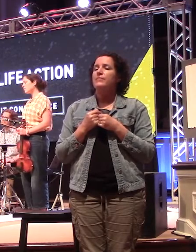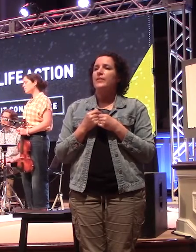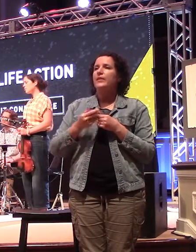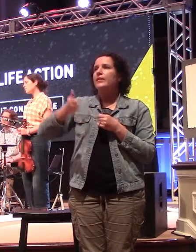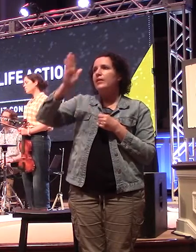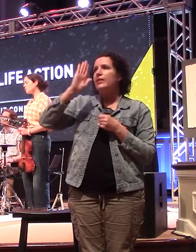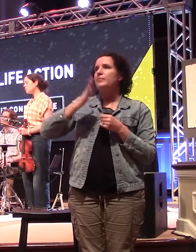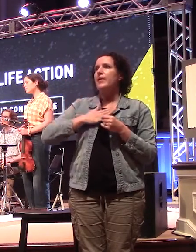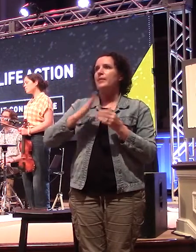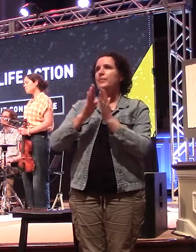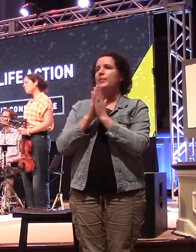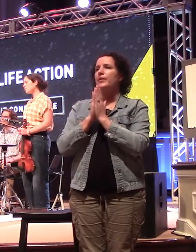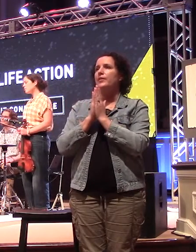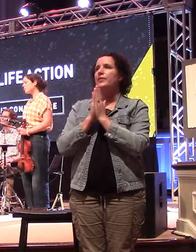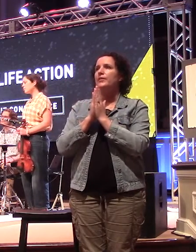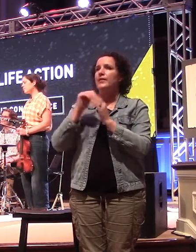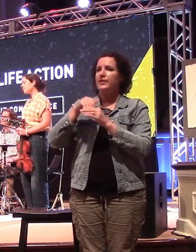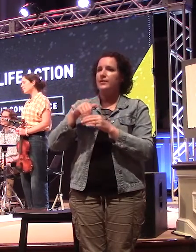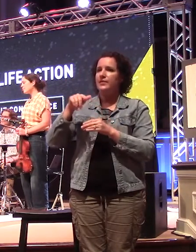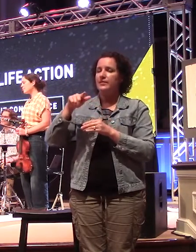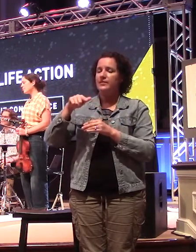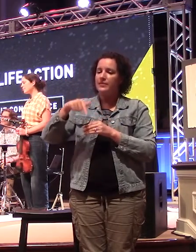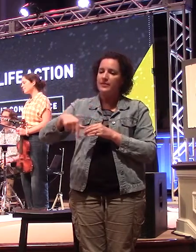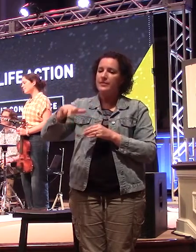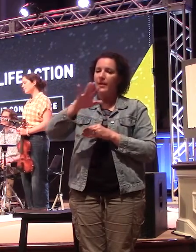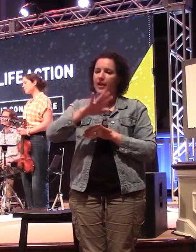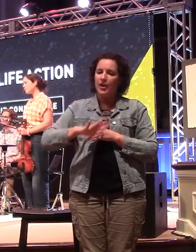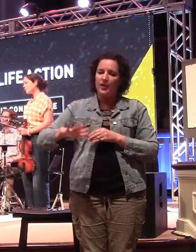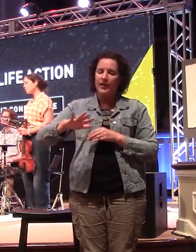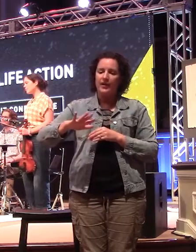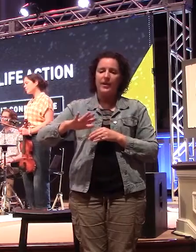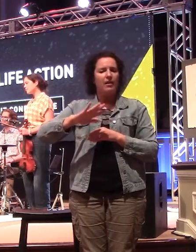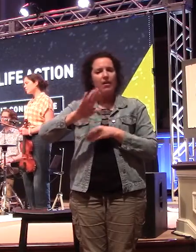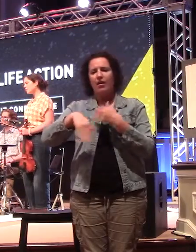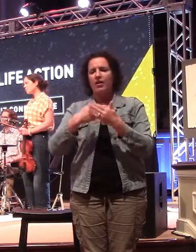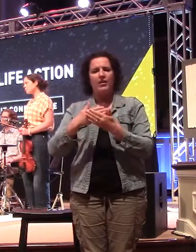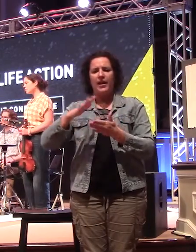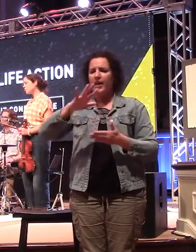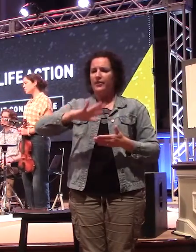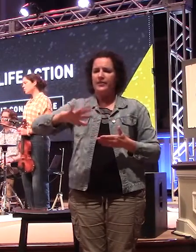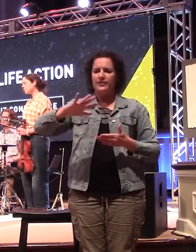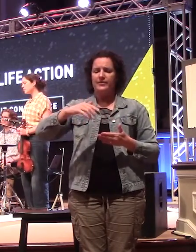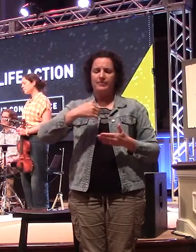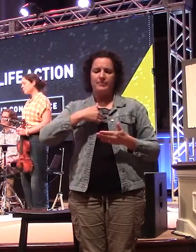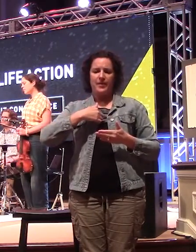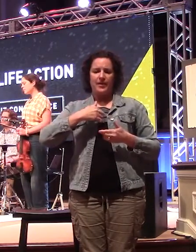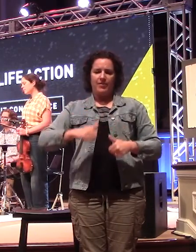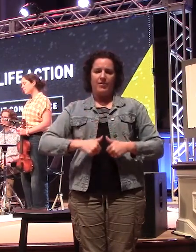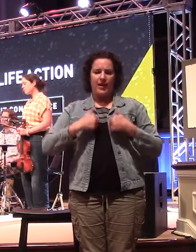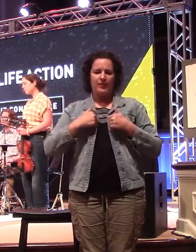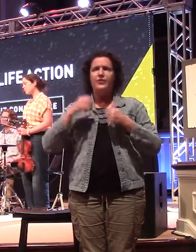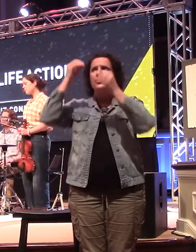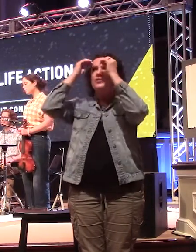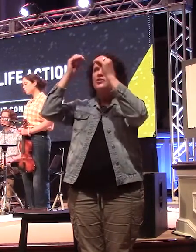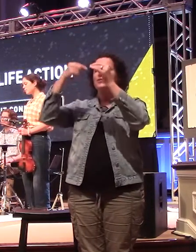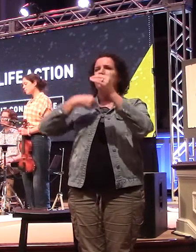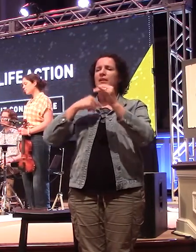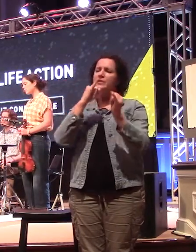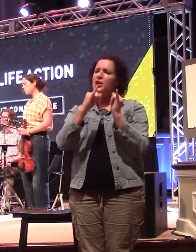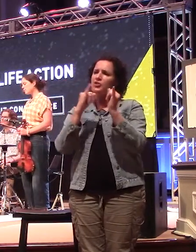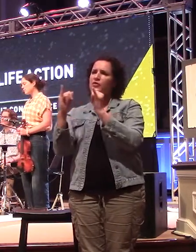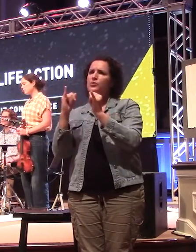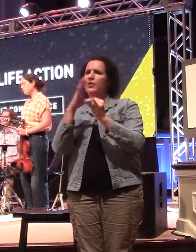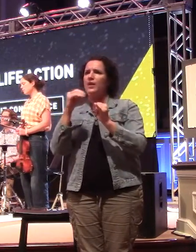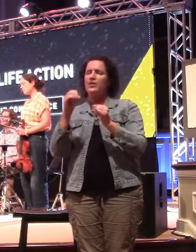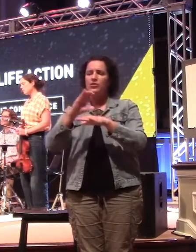And God, my prayer is that in this area and in every other area, God, I thank you that you're teaching me as an individual and you're teaching us as a